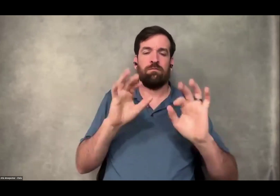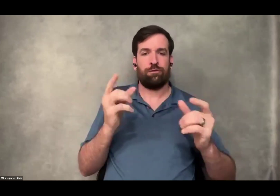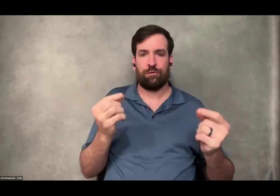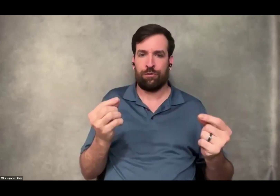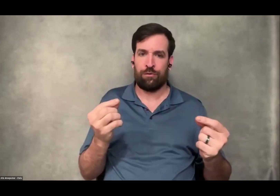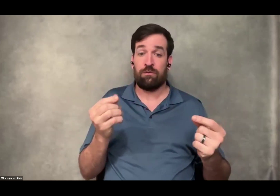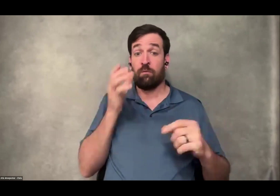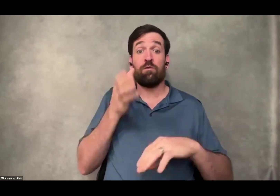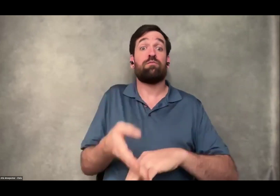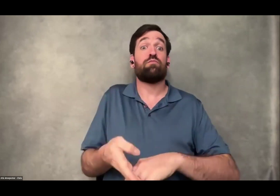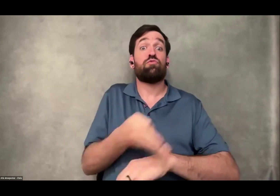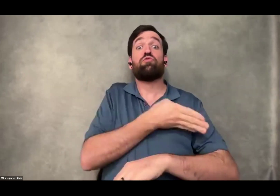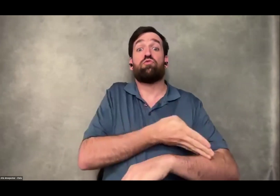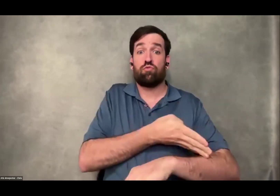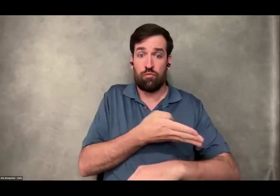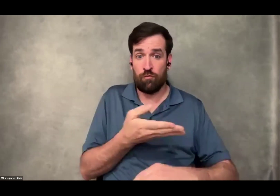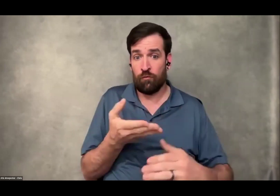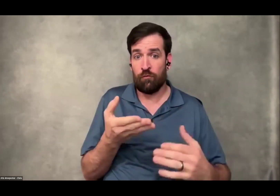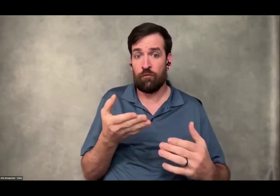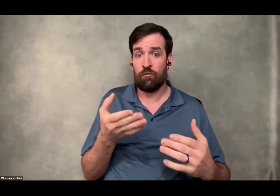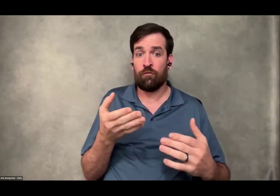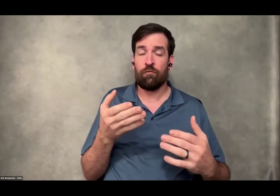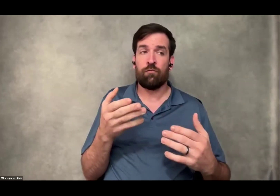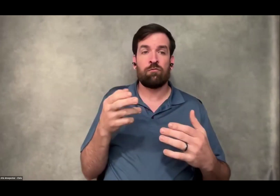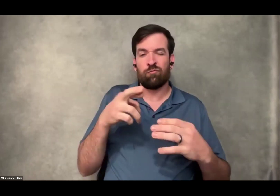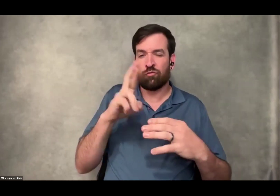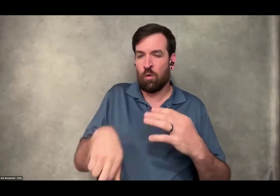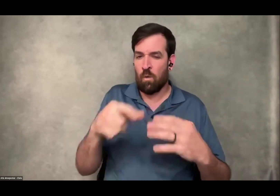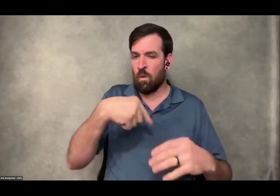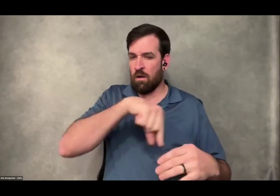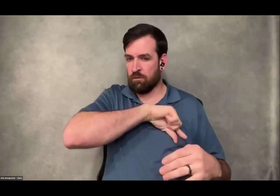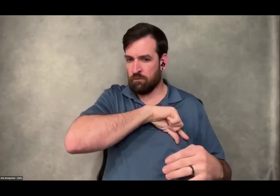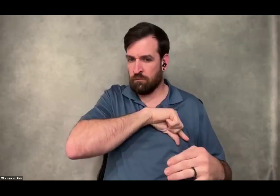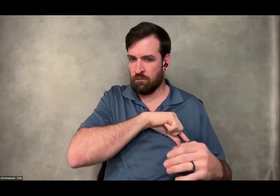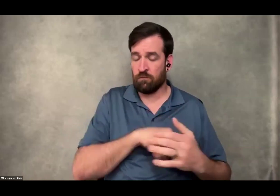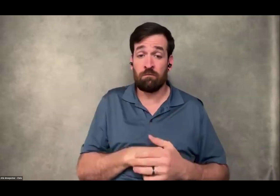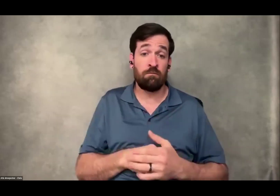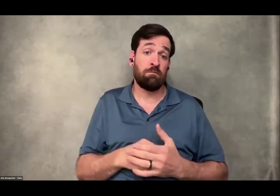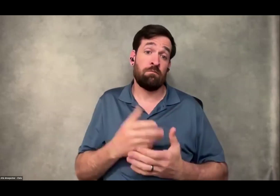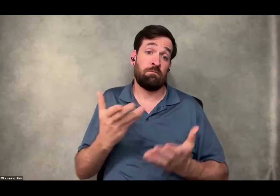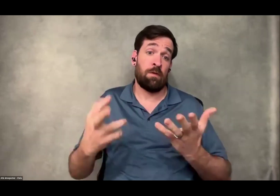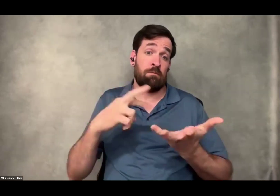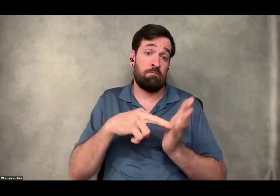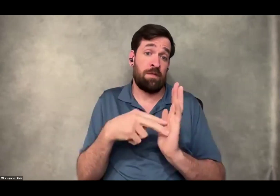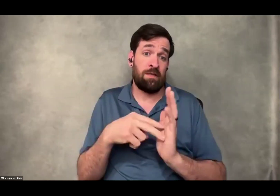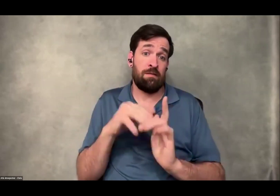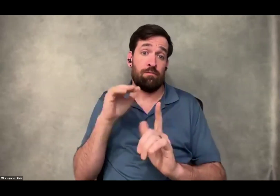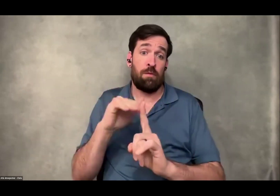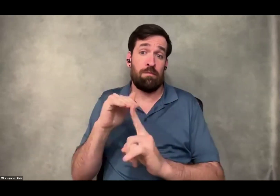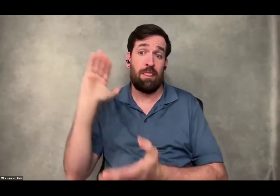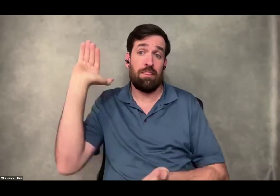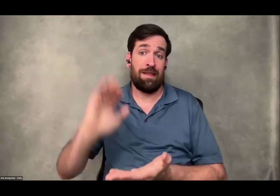really improve the quality of the result that you get. And it may mean you need to prompt it less times,